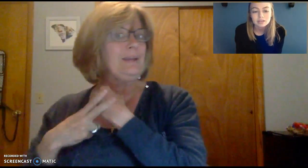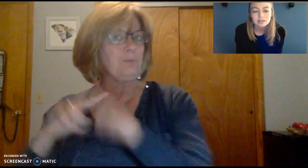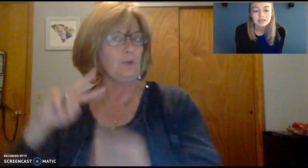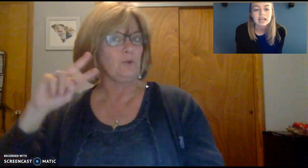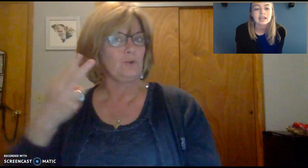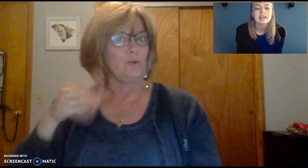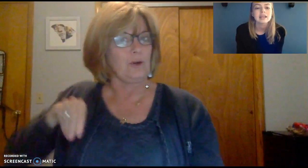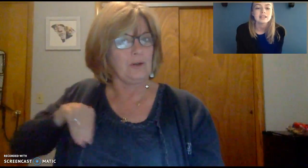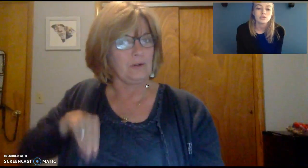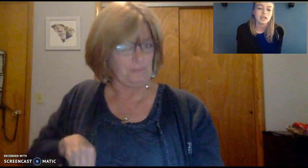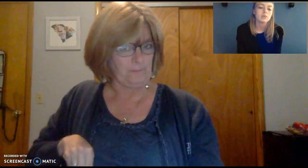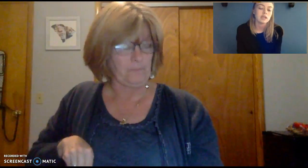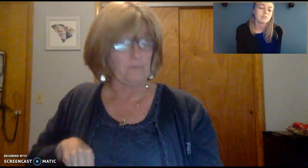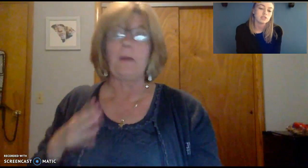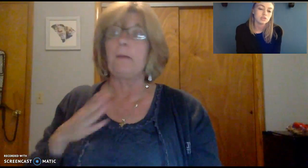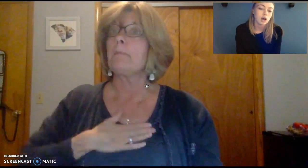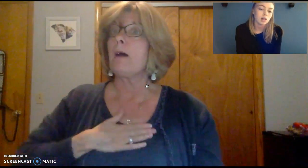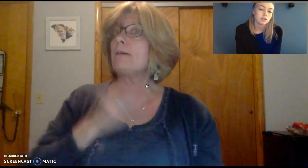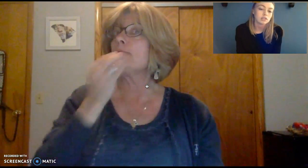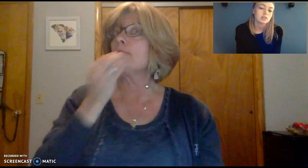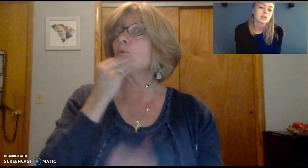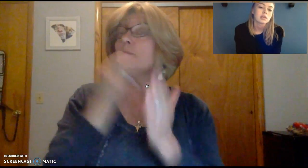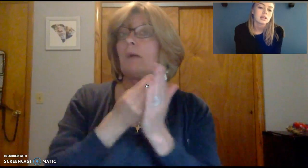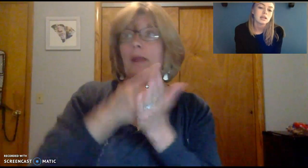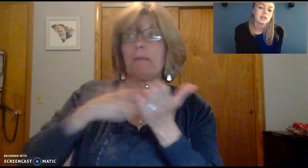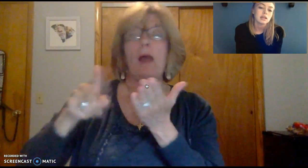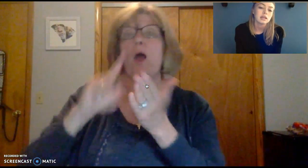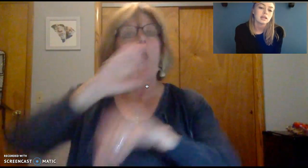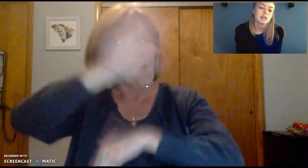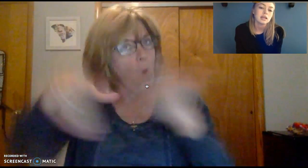$2. So they would keep the $2.